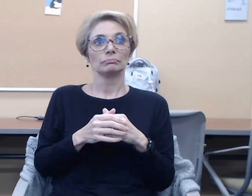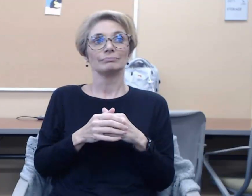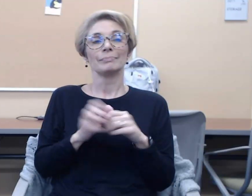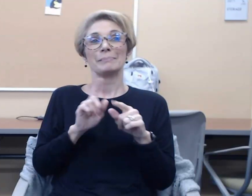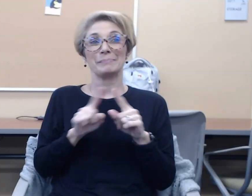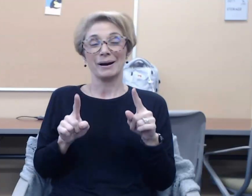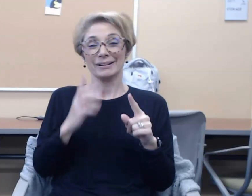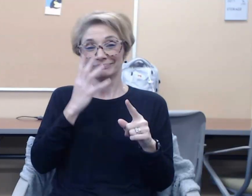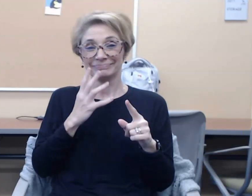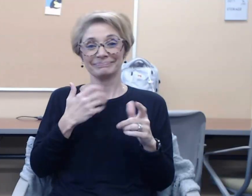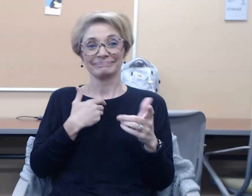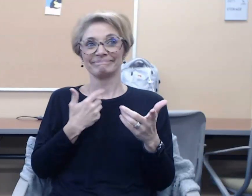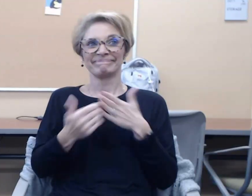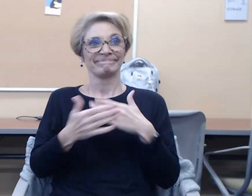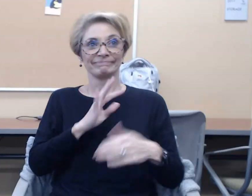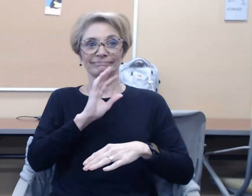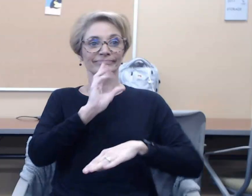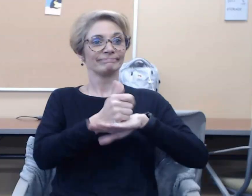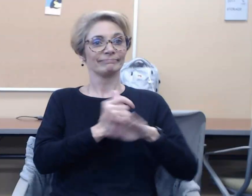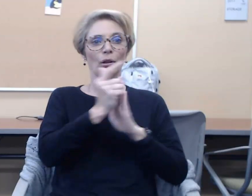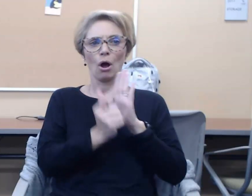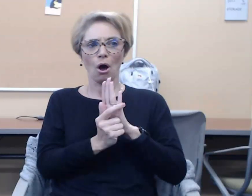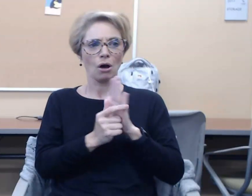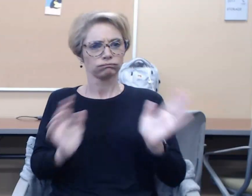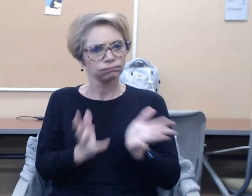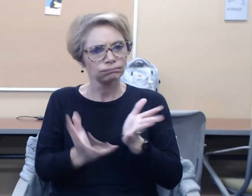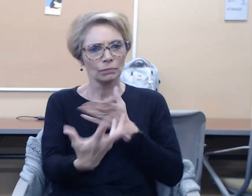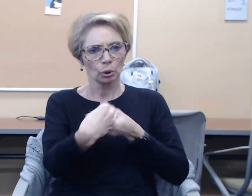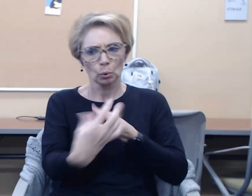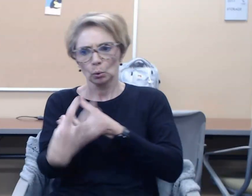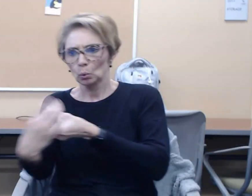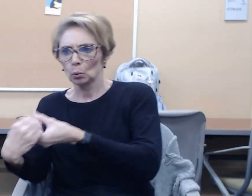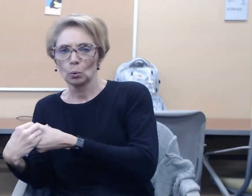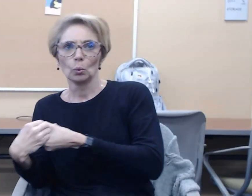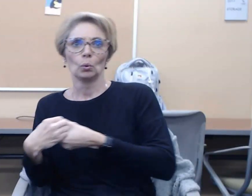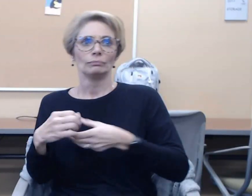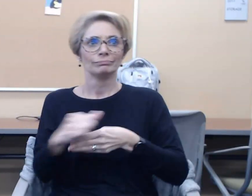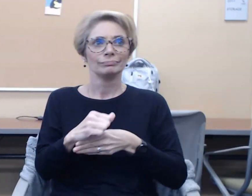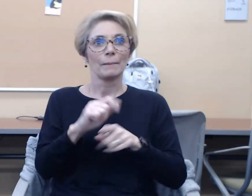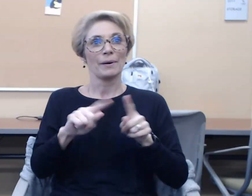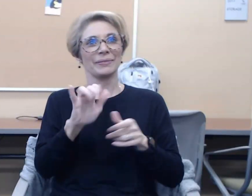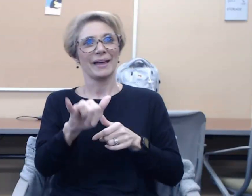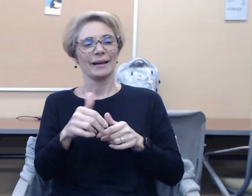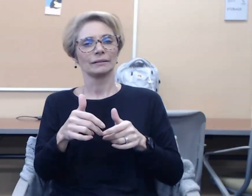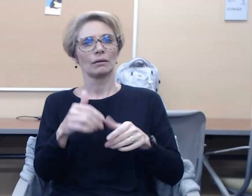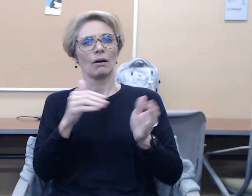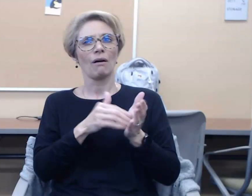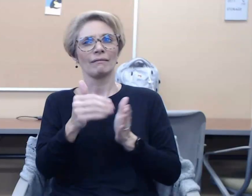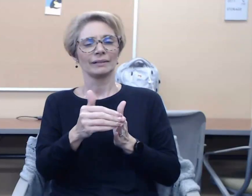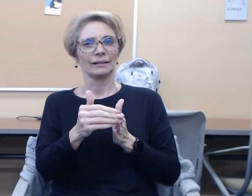despite enacting laws promoting inclusion practices commonly refer to a student who's placed,